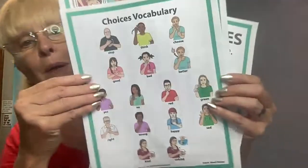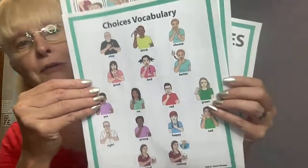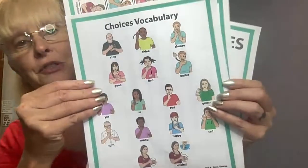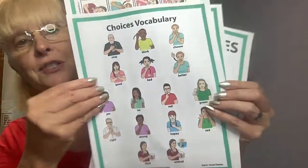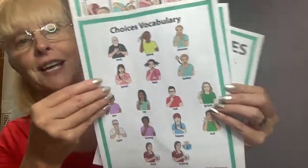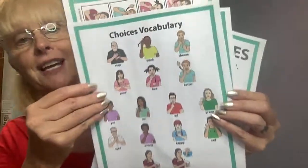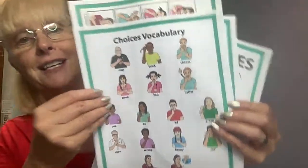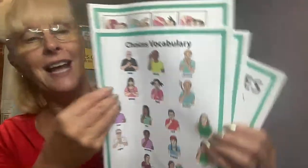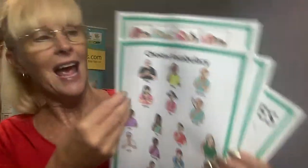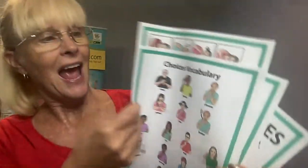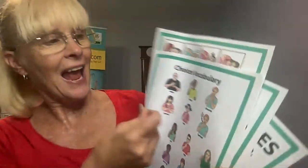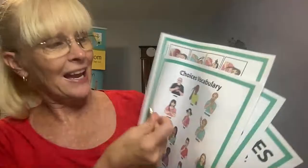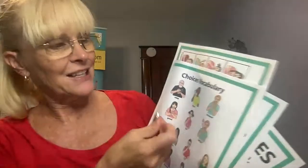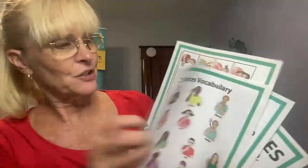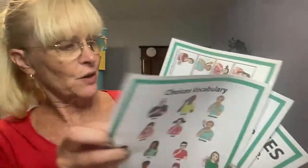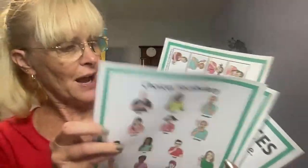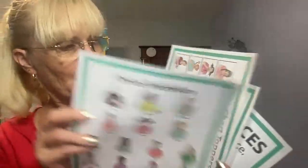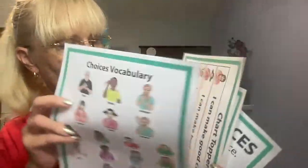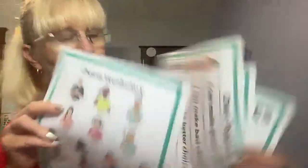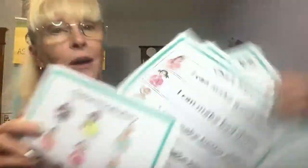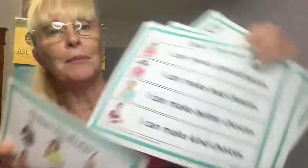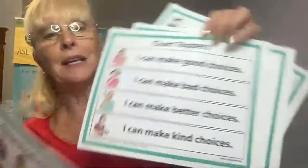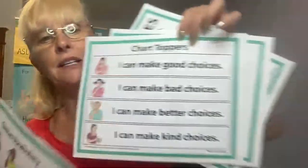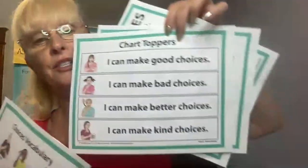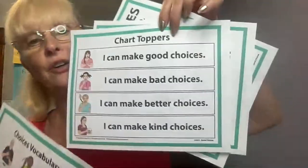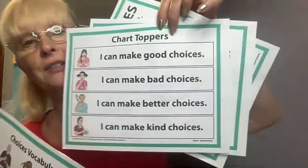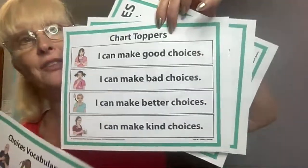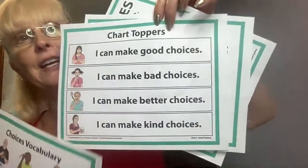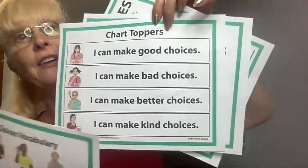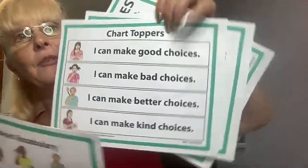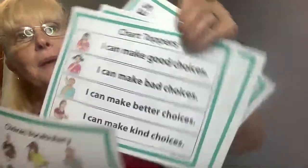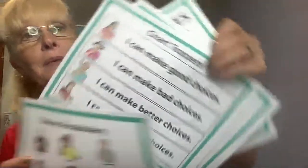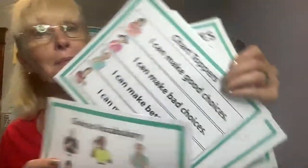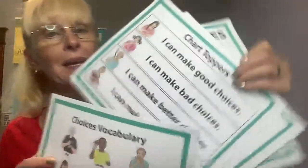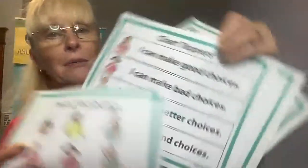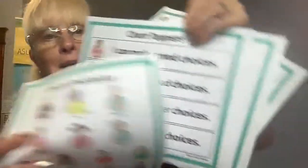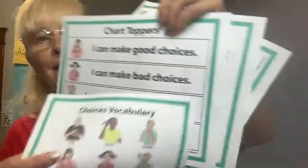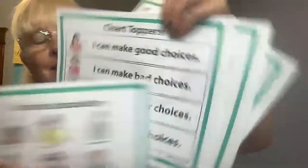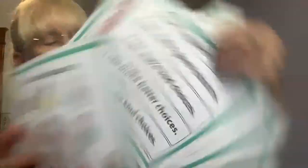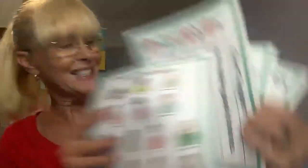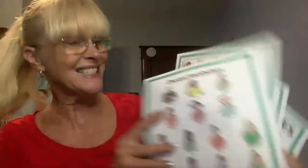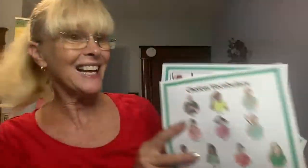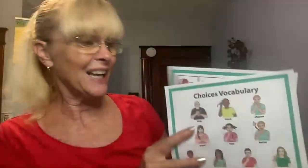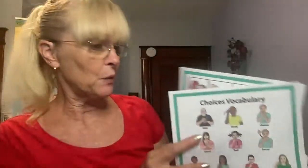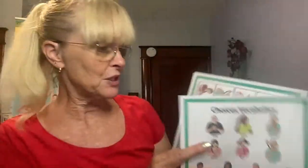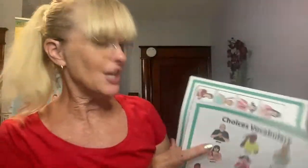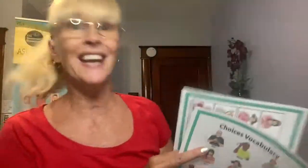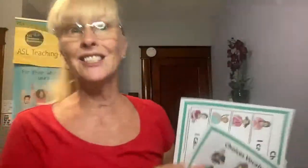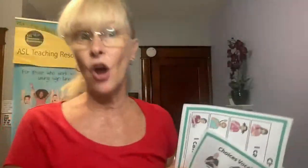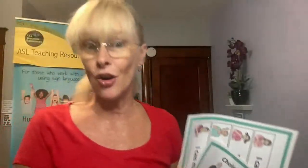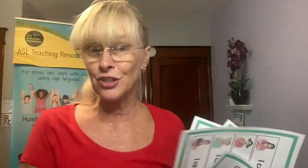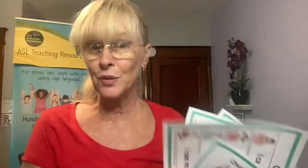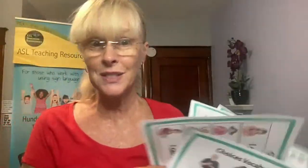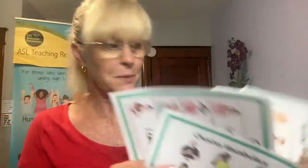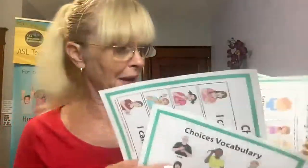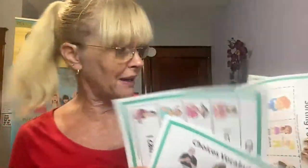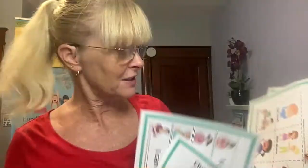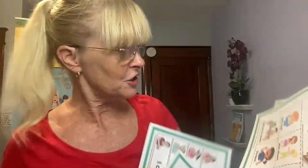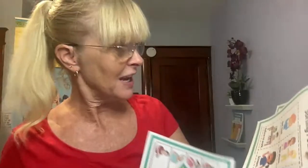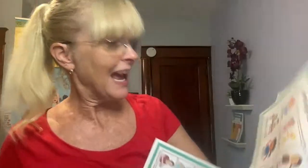poster set. And you'll have these charts right here. You'll be able to make them everything sign language, and it's also in Spanish.